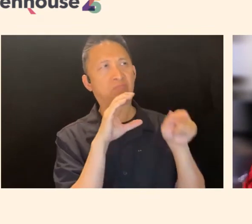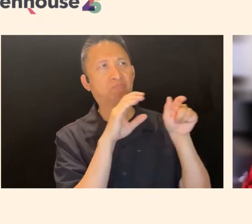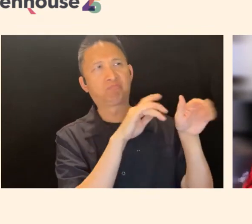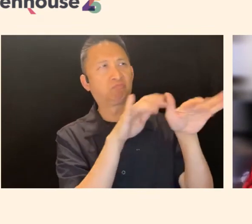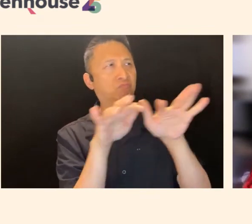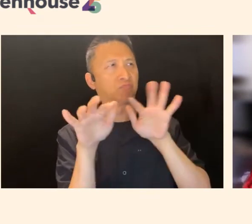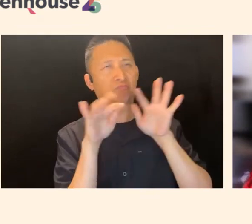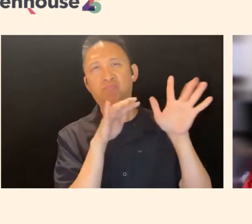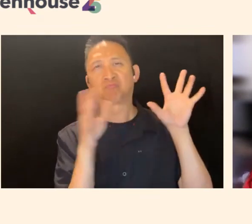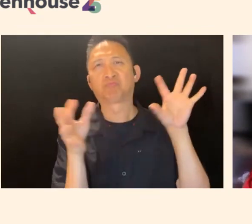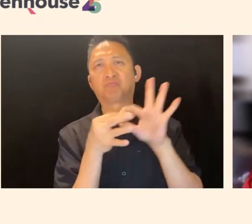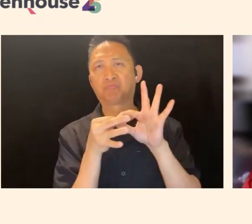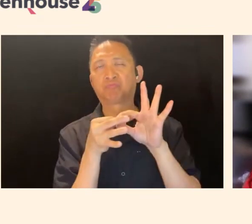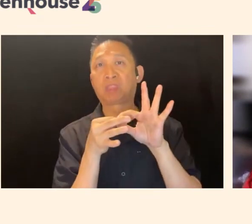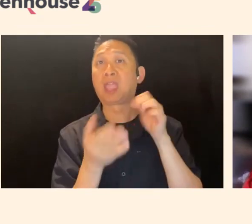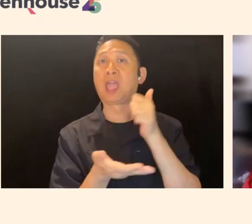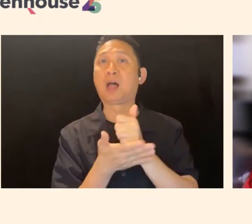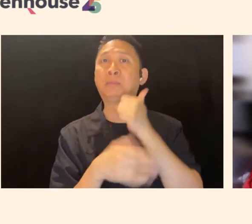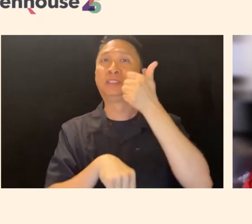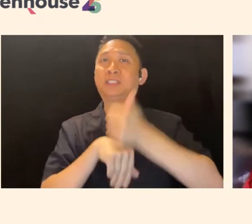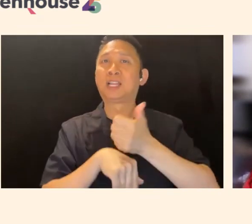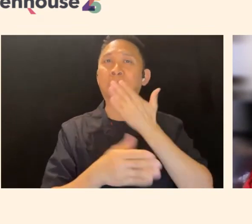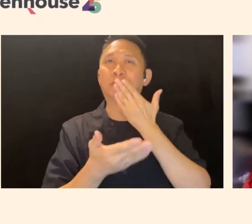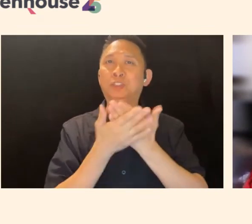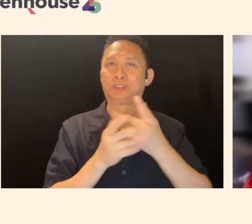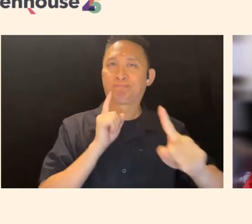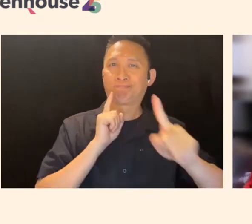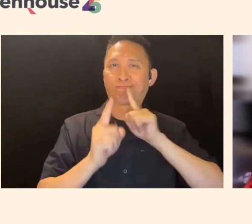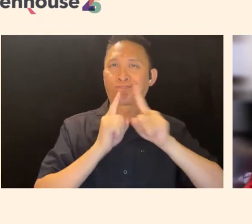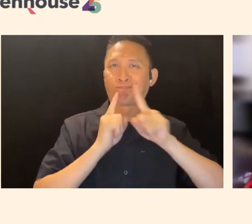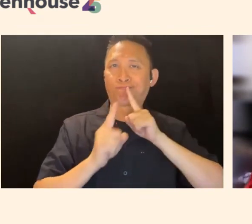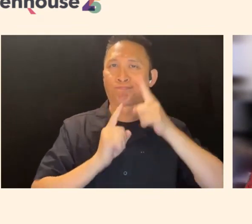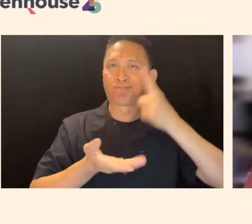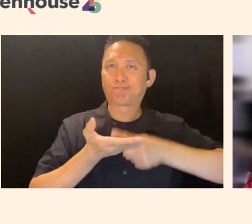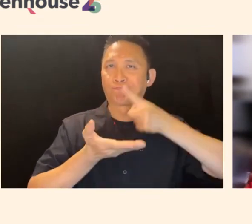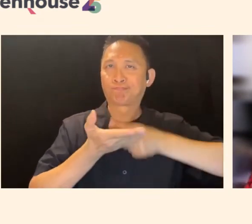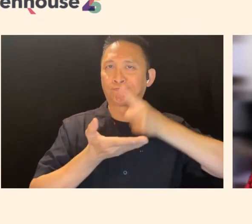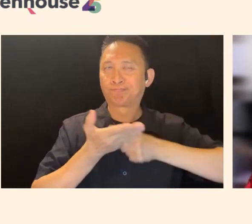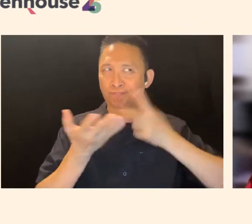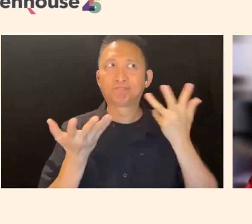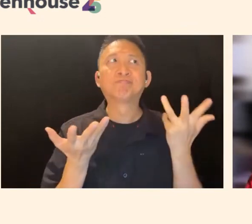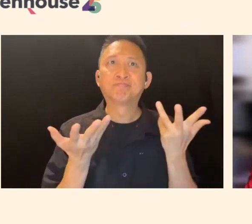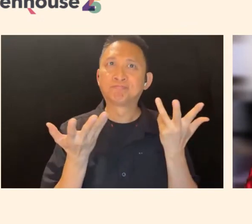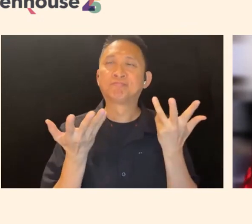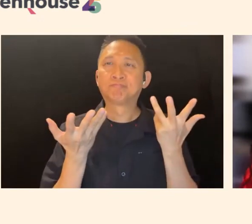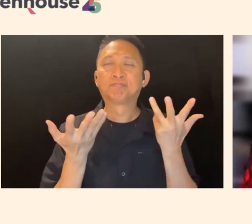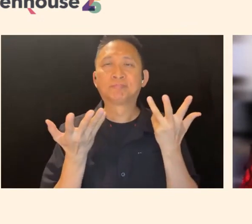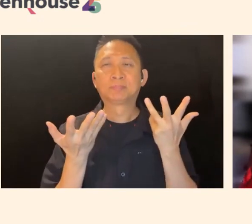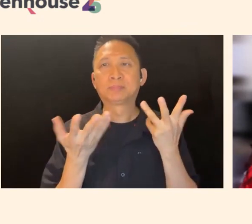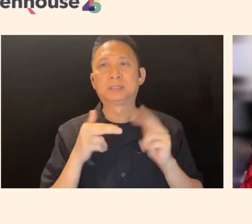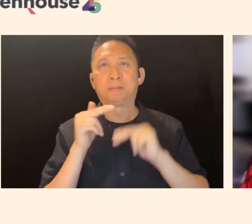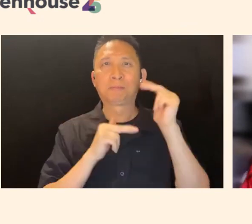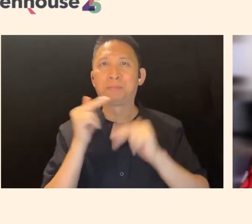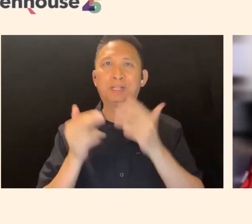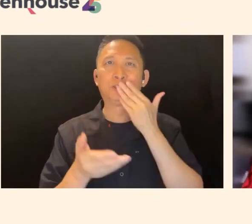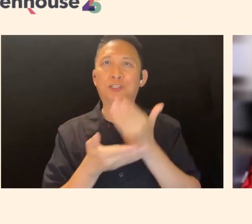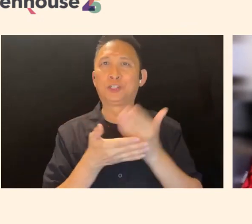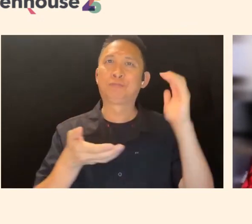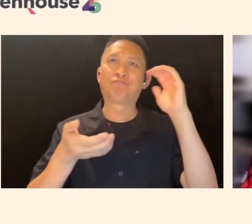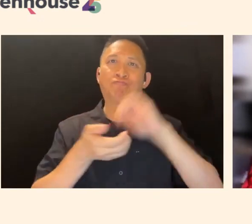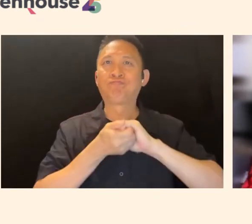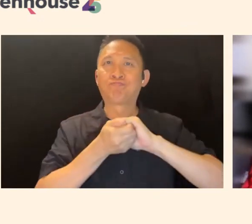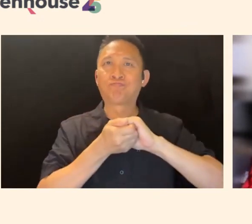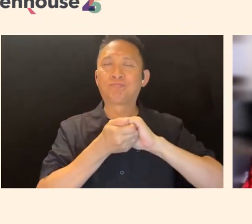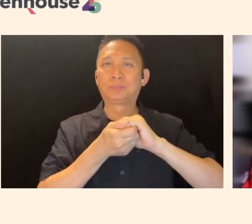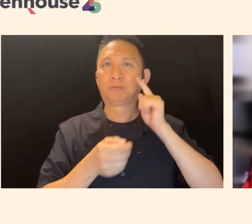facilitate the dialogue um, and potentially bridge and build that partnership.